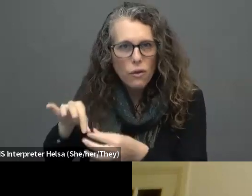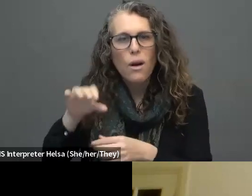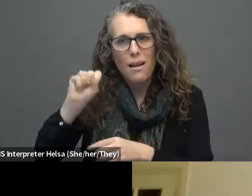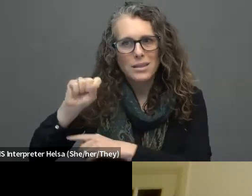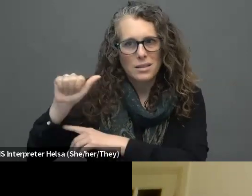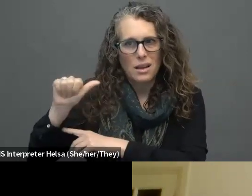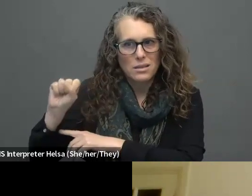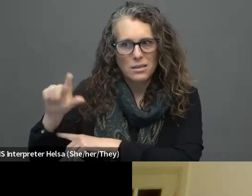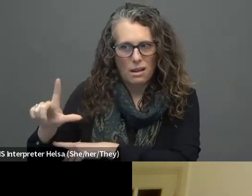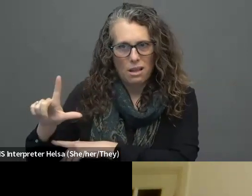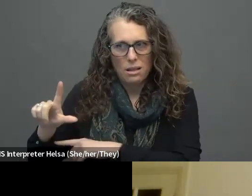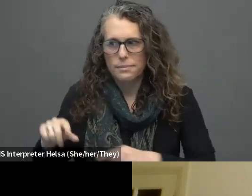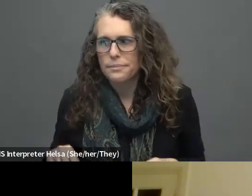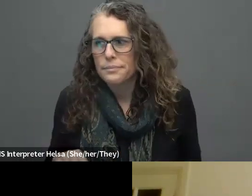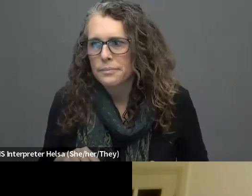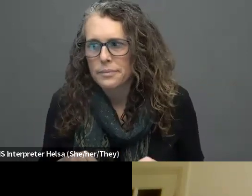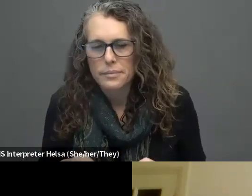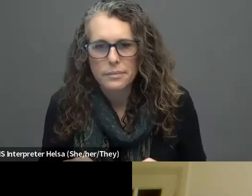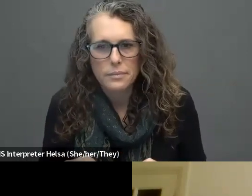Language. And